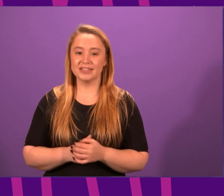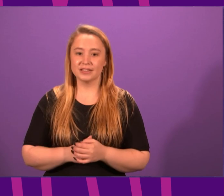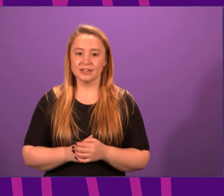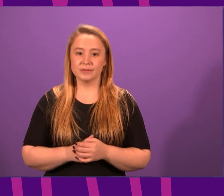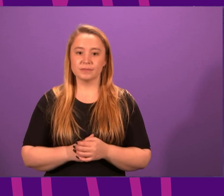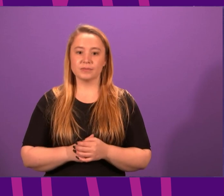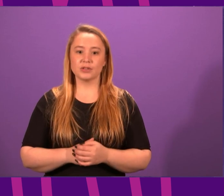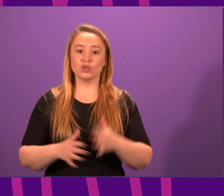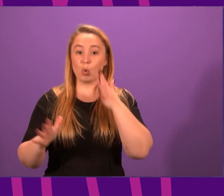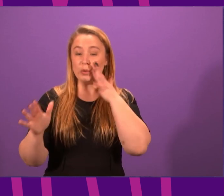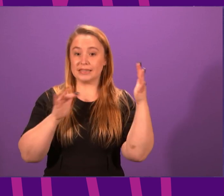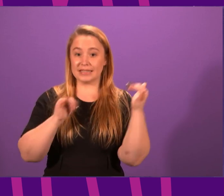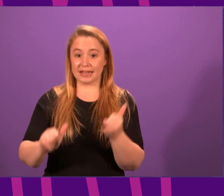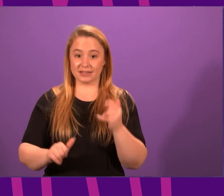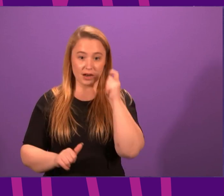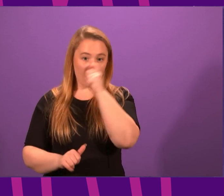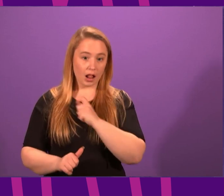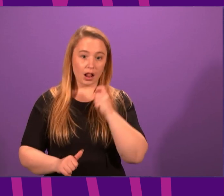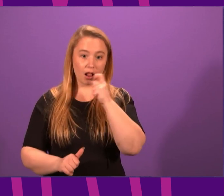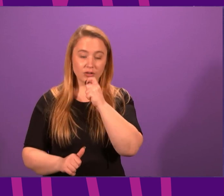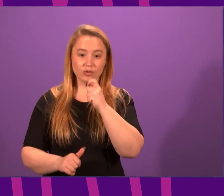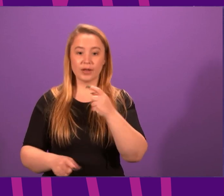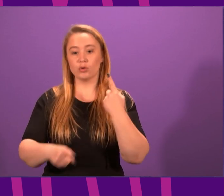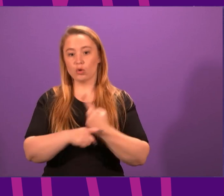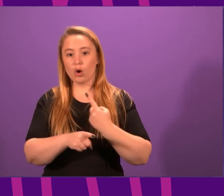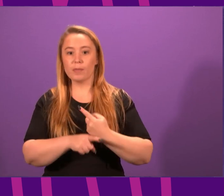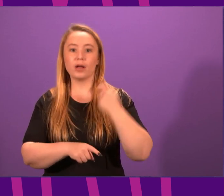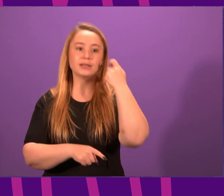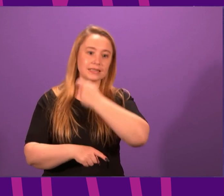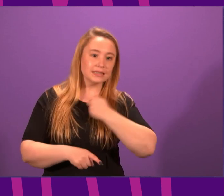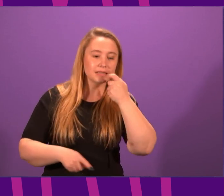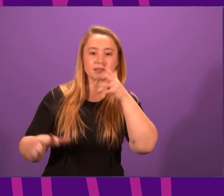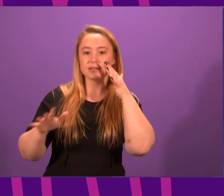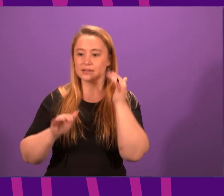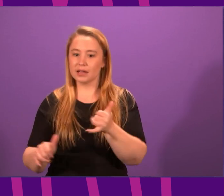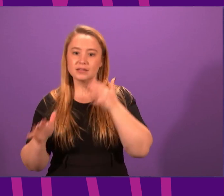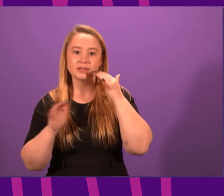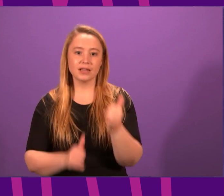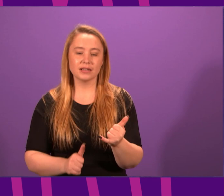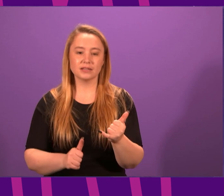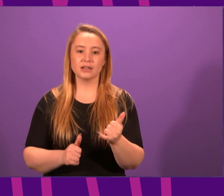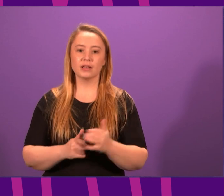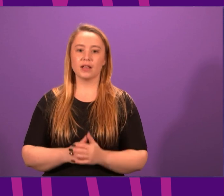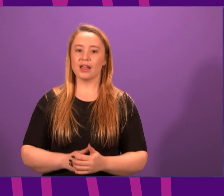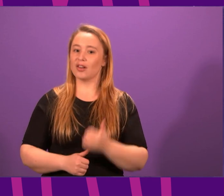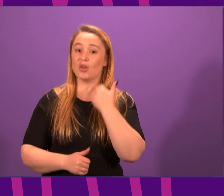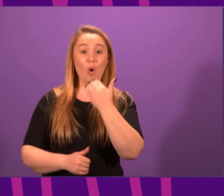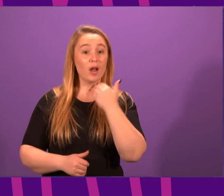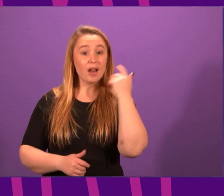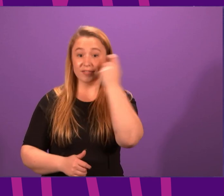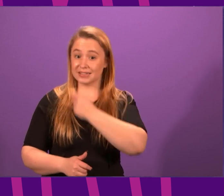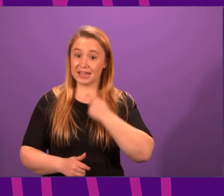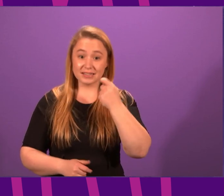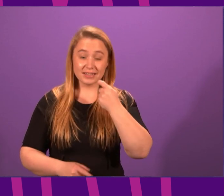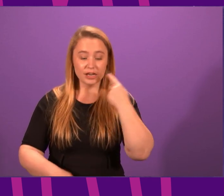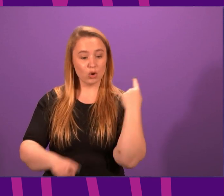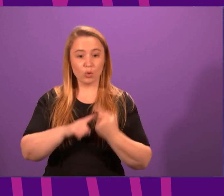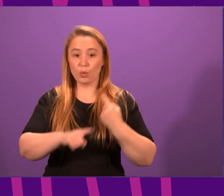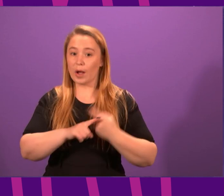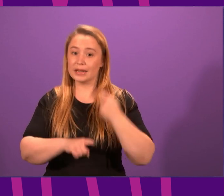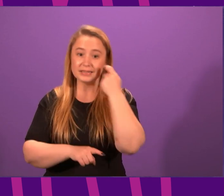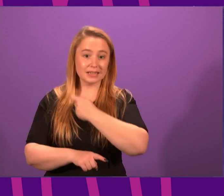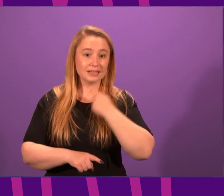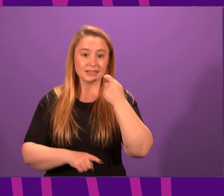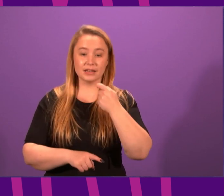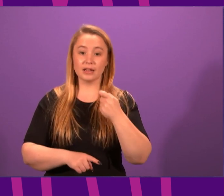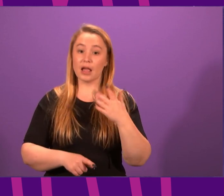is testing. We keep hearing about testing. There is not adequate levels of mass testing. There is not adequate levels of rapid testing. You can